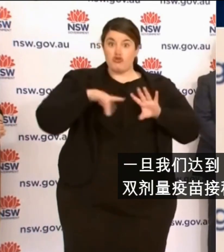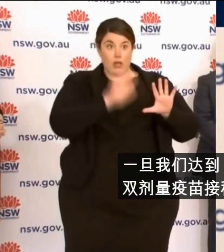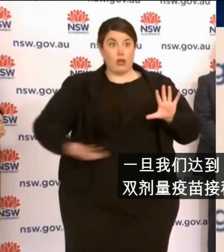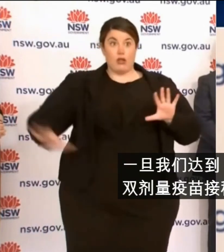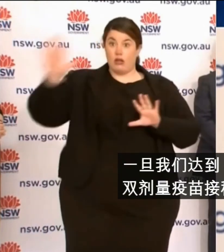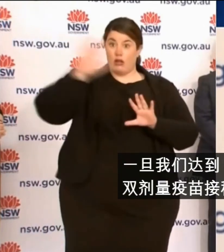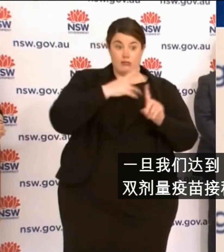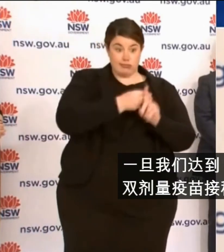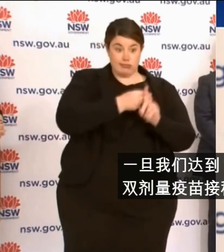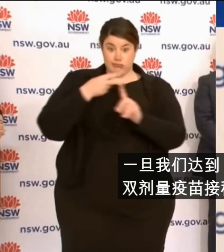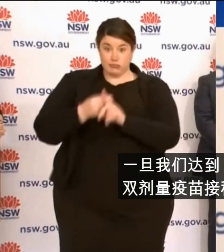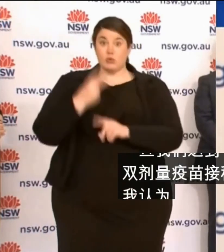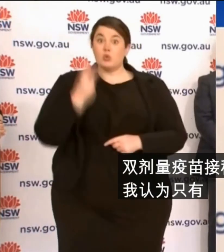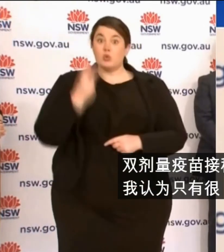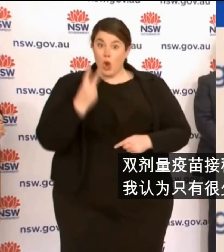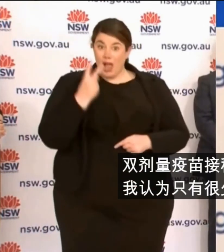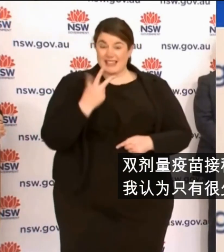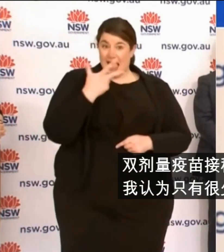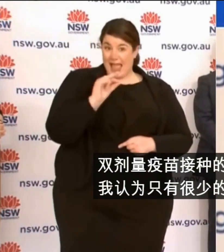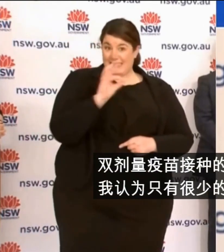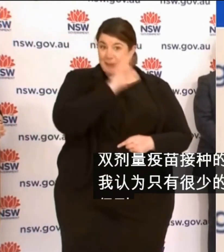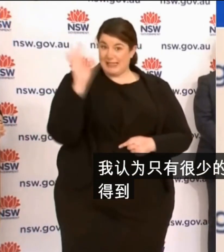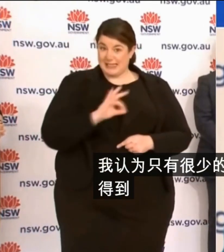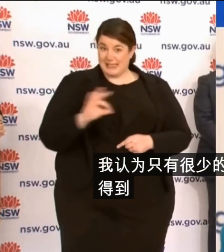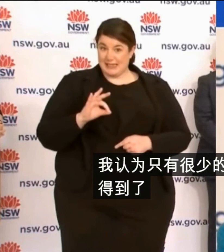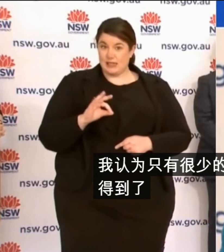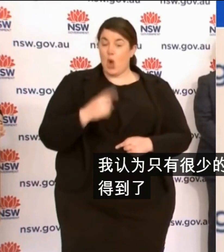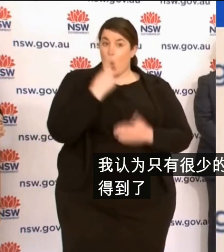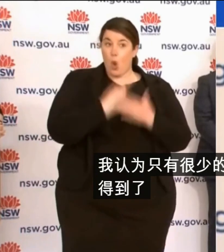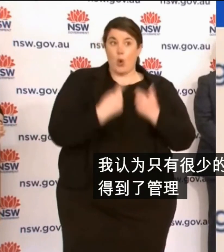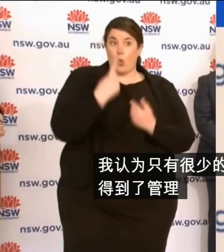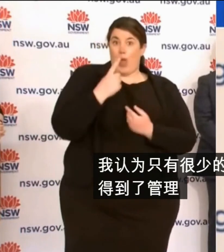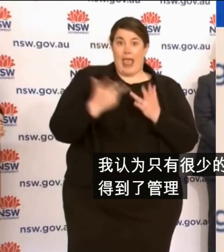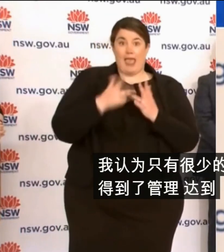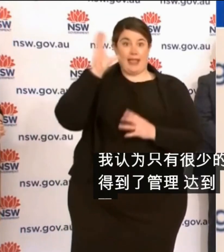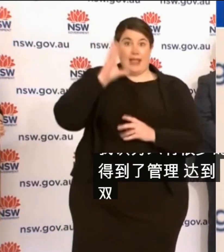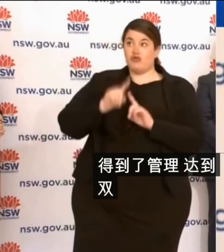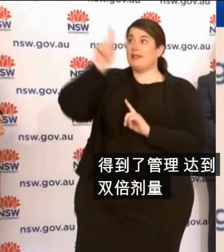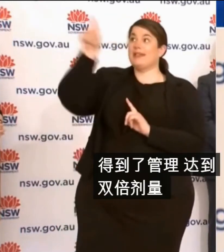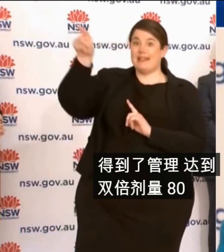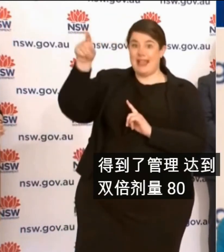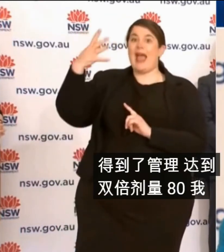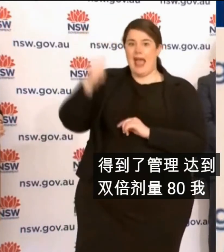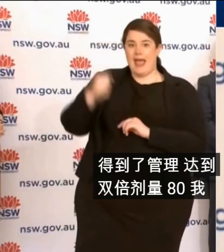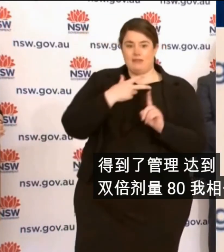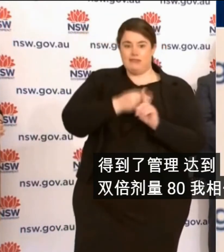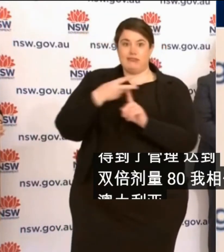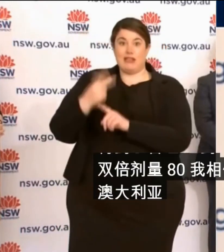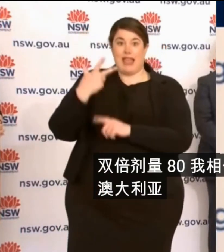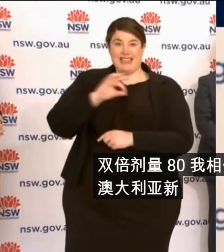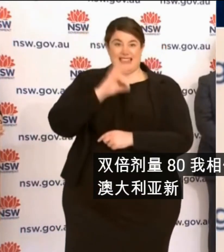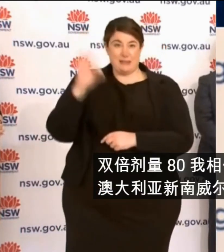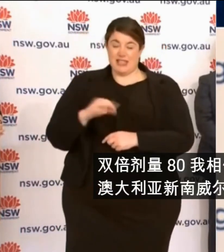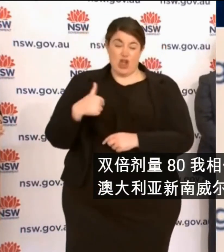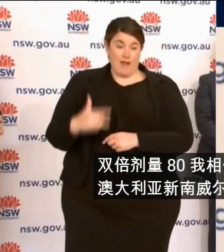dose vaccination, which very few nations, I think there's only one nation we know of that's managed to get to double dose 80%, and I'm confident